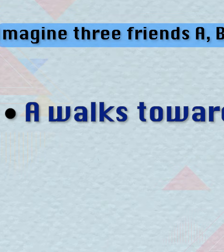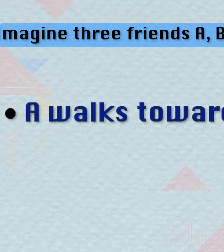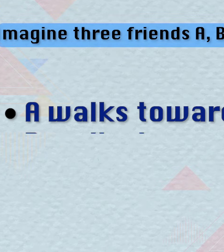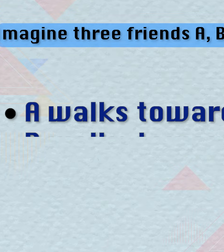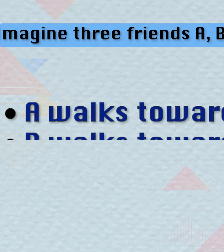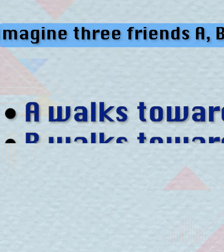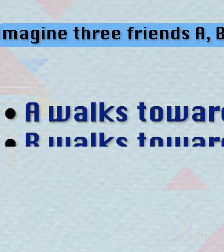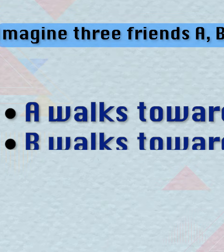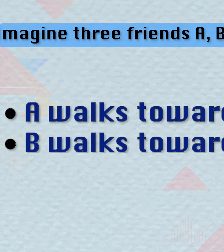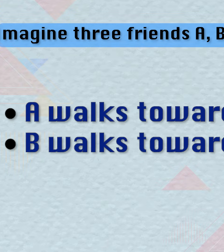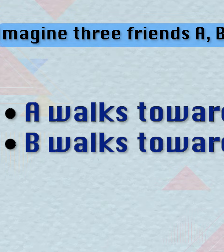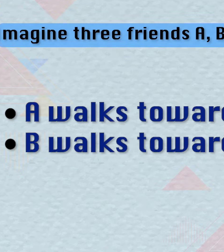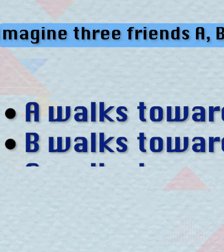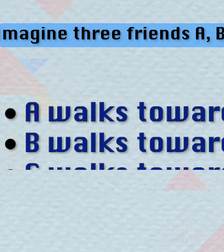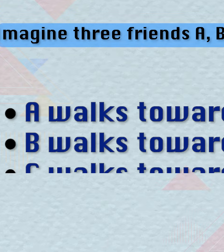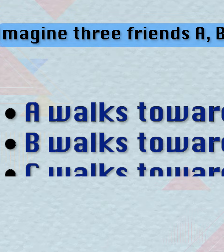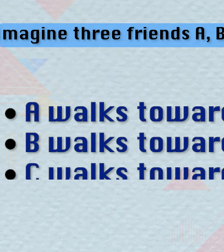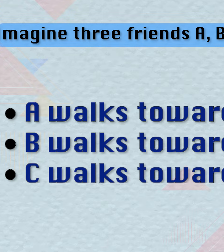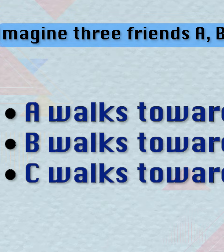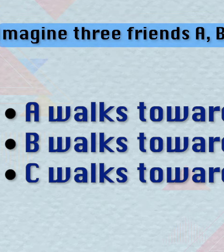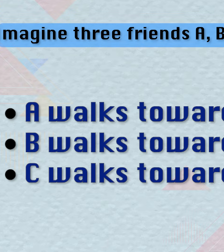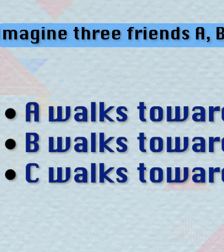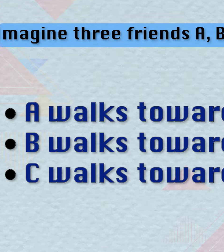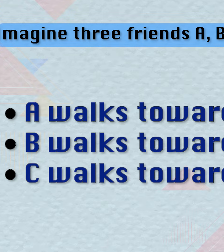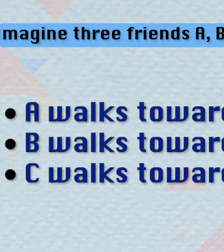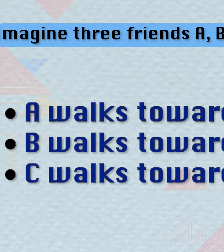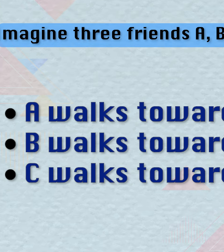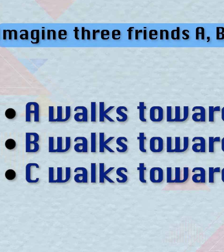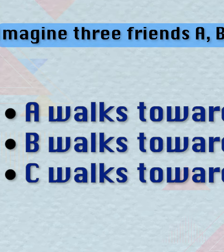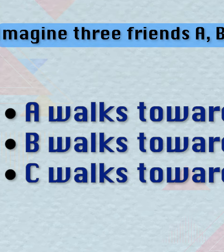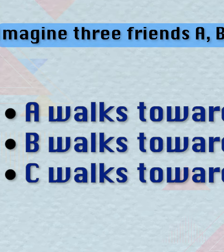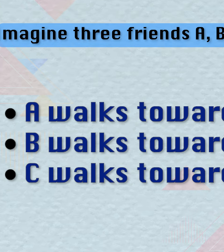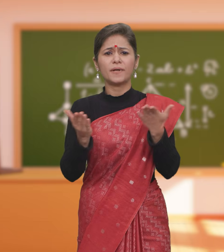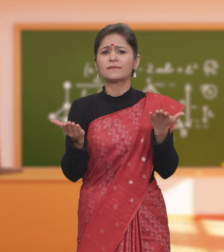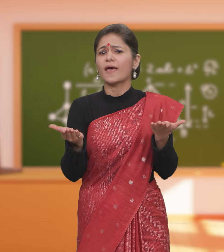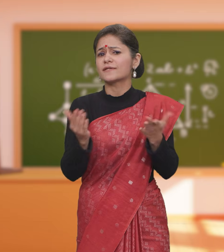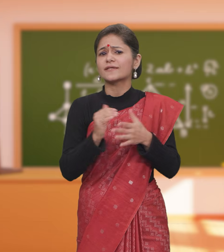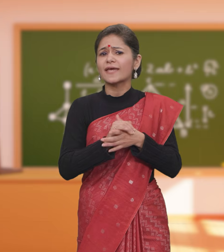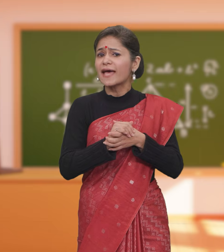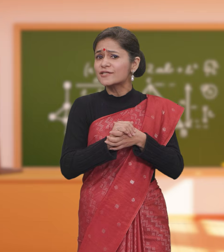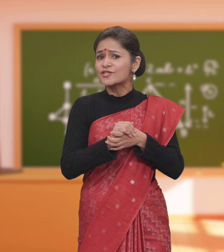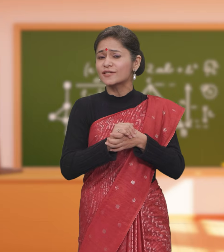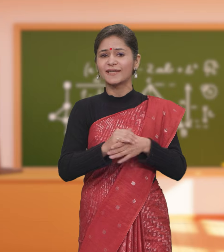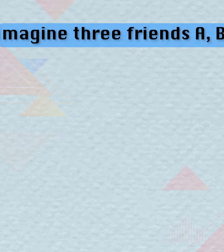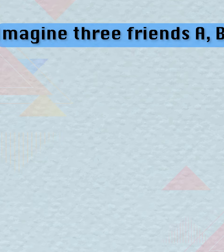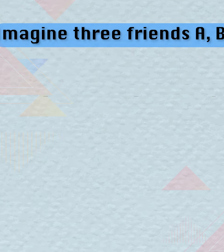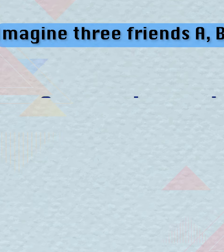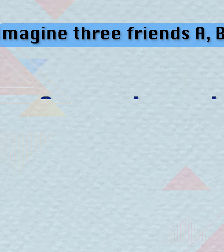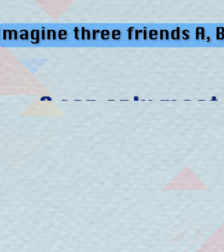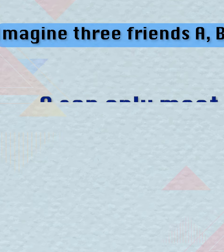B, B walks towards C and C walks towards A. But there's a catch. A